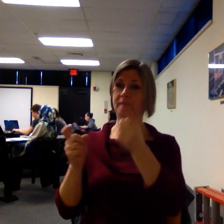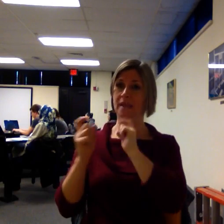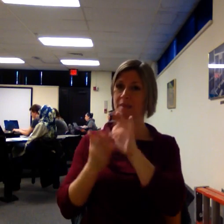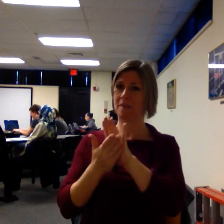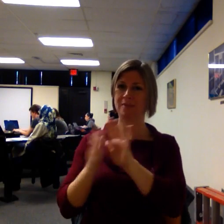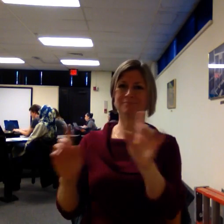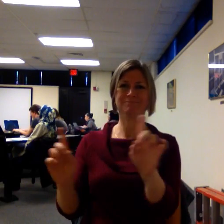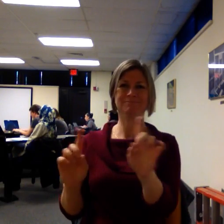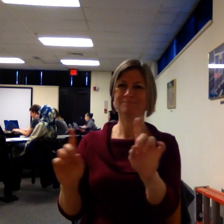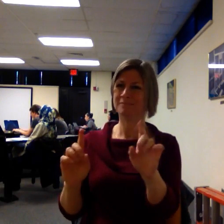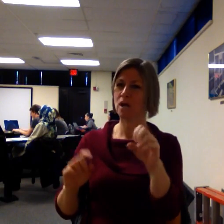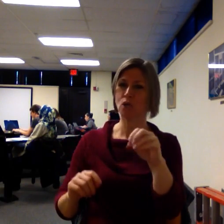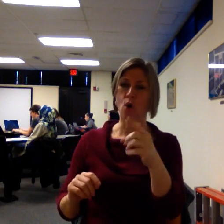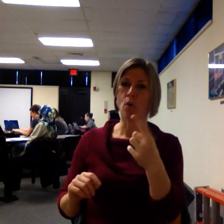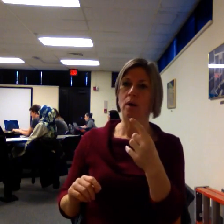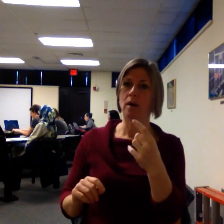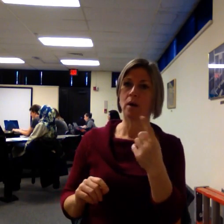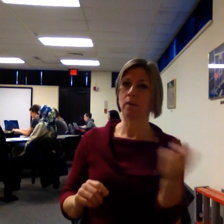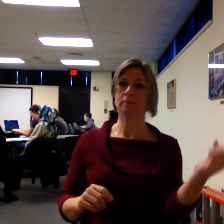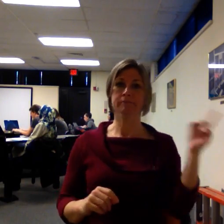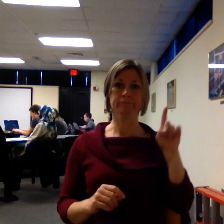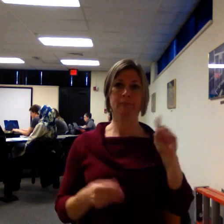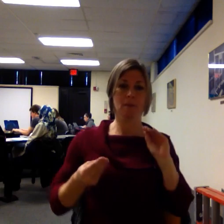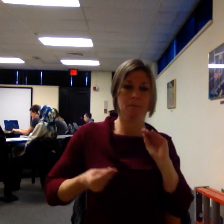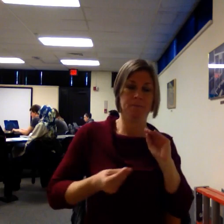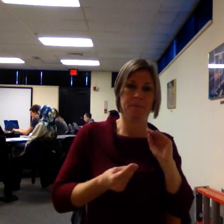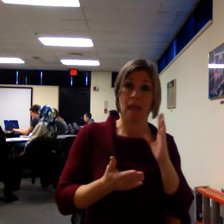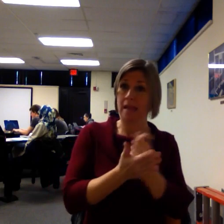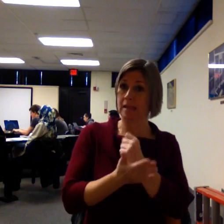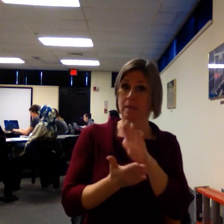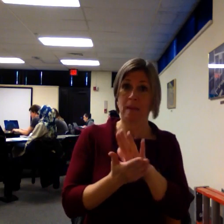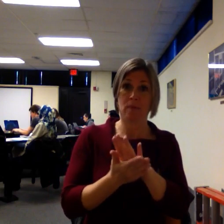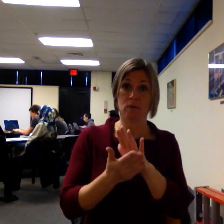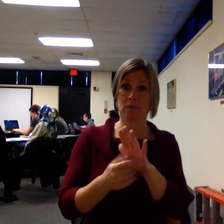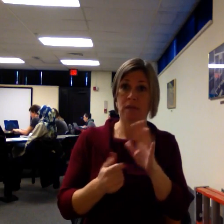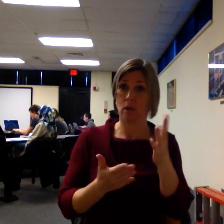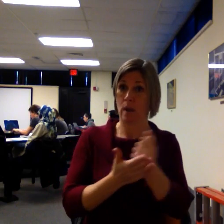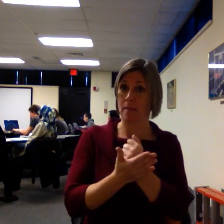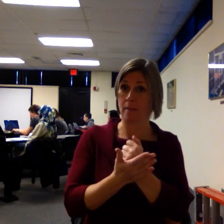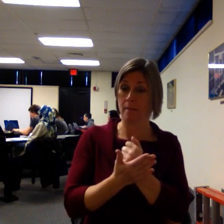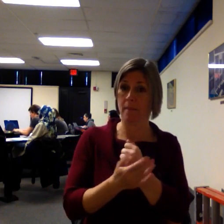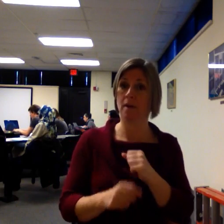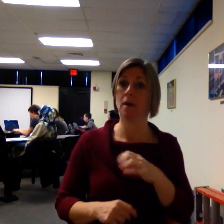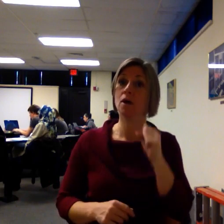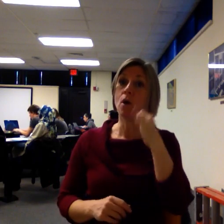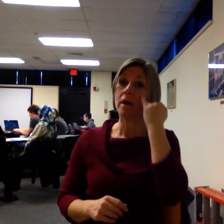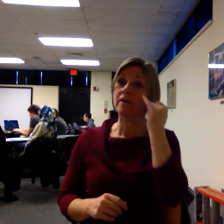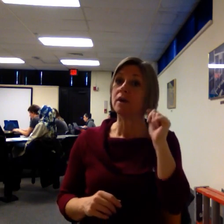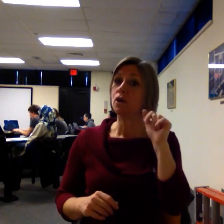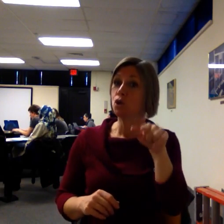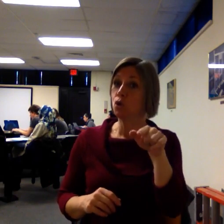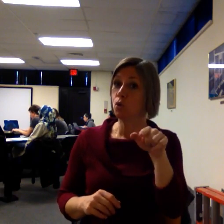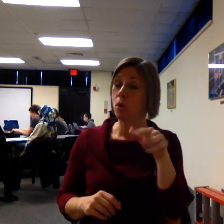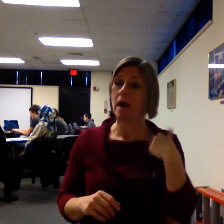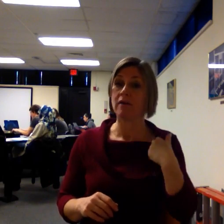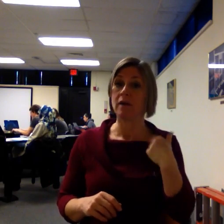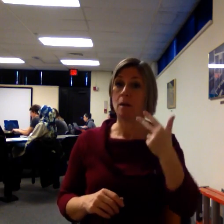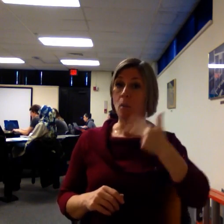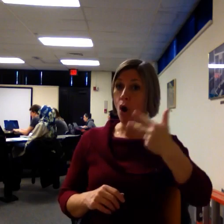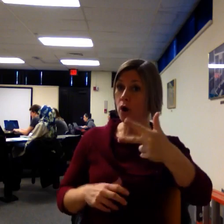once I pick them up, put them away, start the lecture, you're late. So if you have problems with traffic, if you have problems with parking, plan ahead